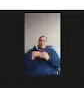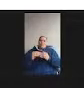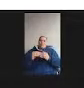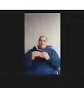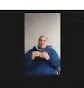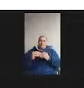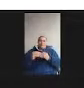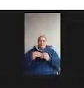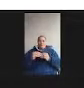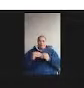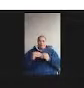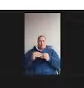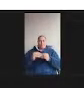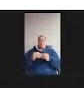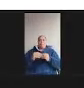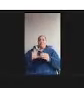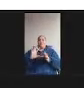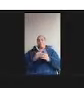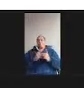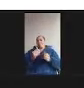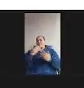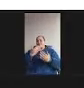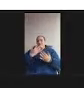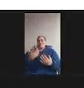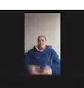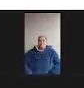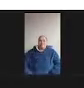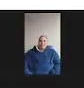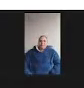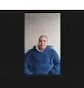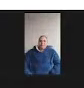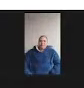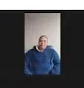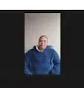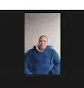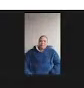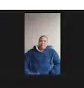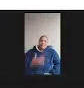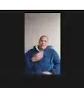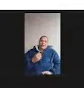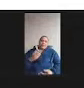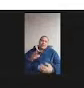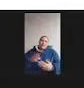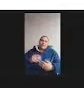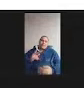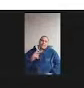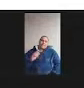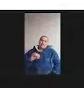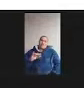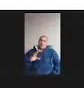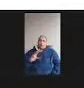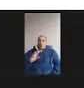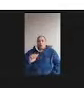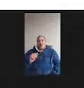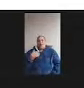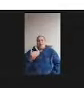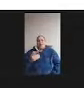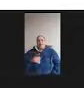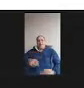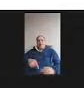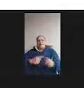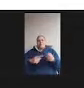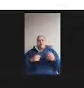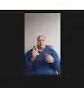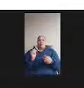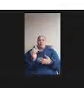the process. Thank you. Thank you very much, Mr. Kezwa. That deals with your part of